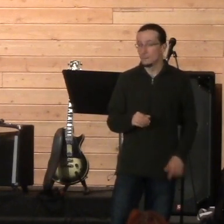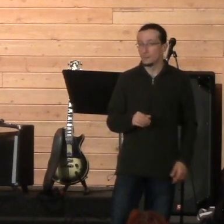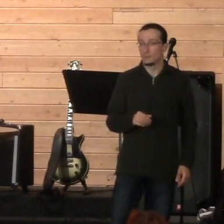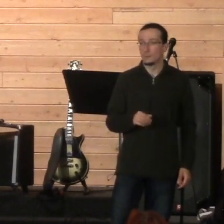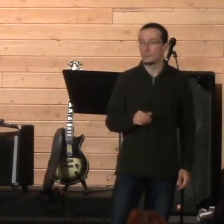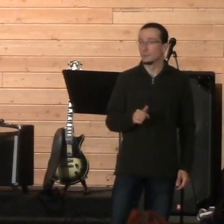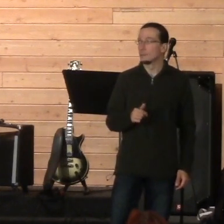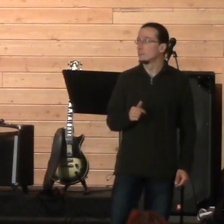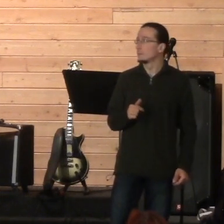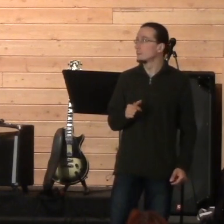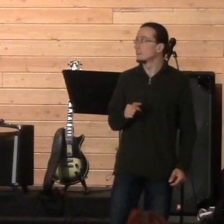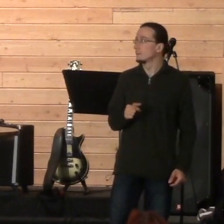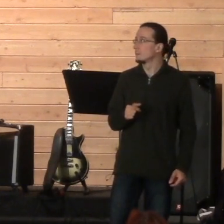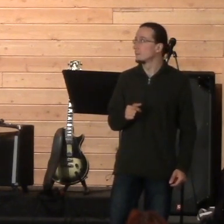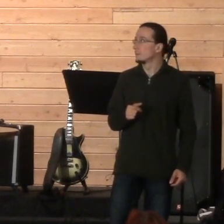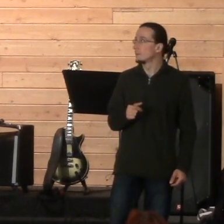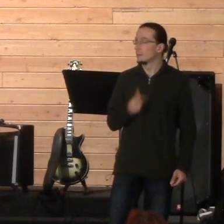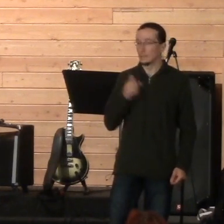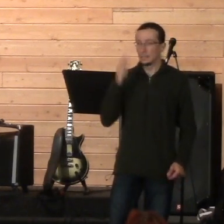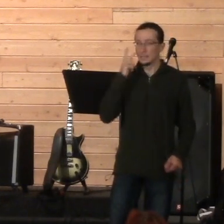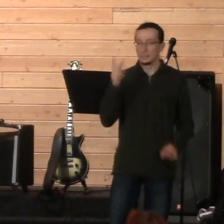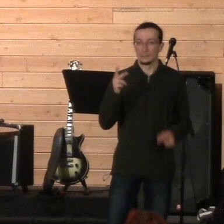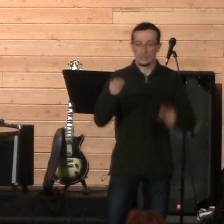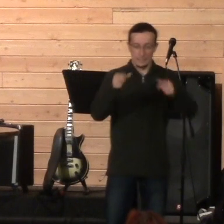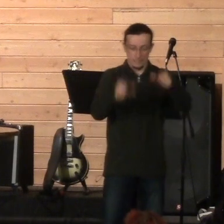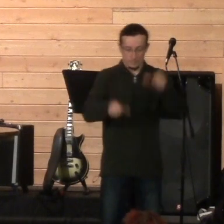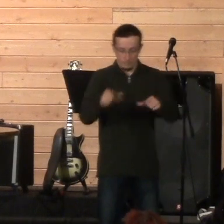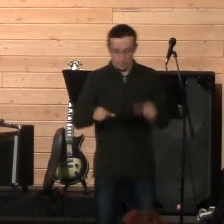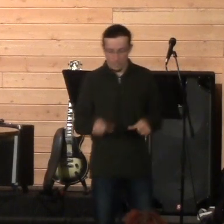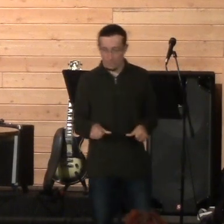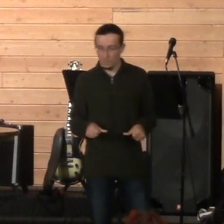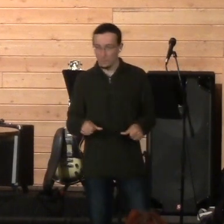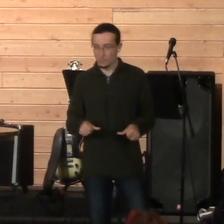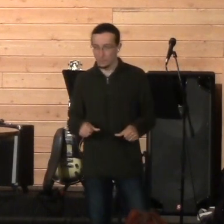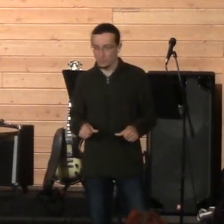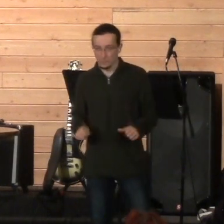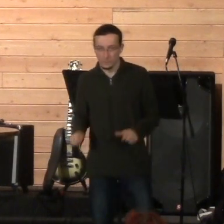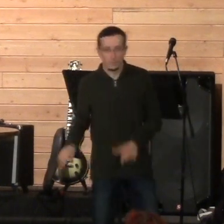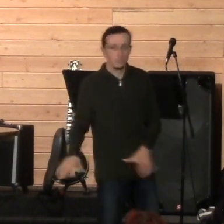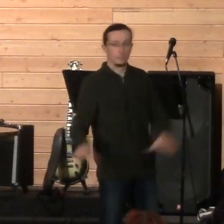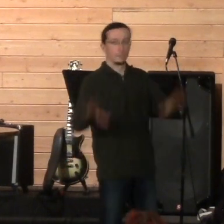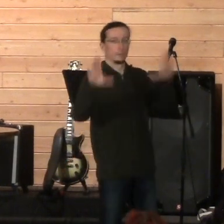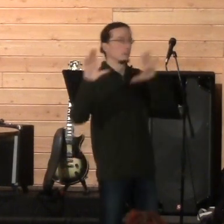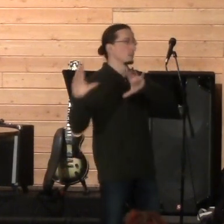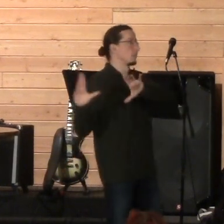And I see this puzzle hung up on the wall.